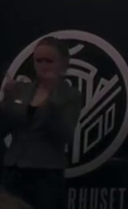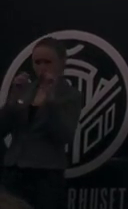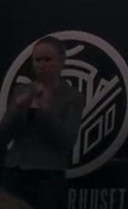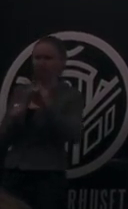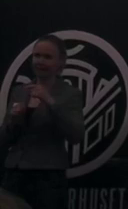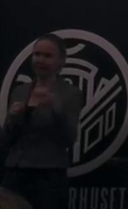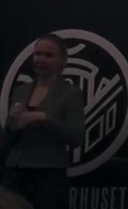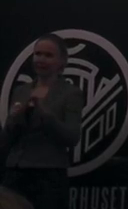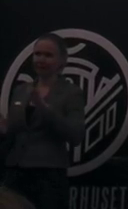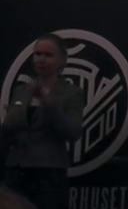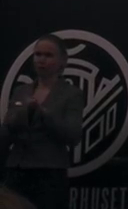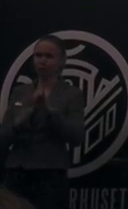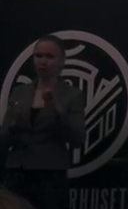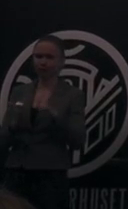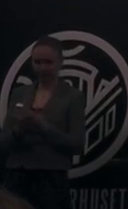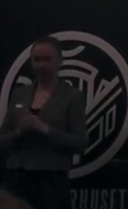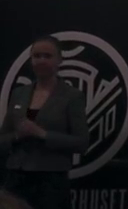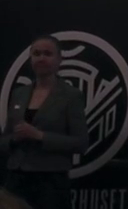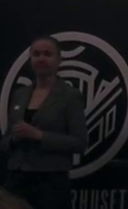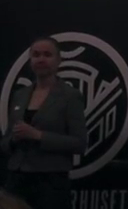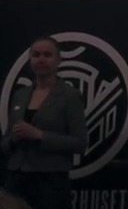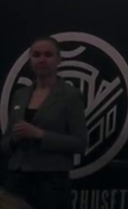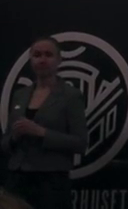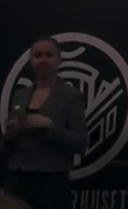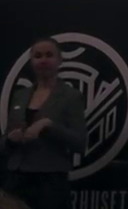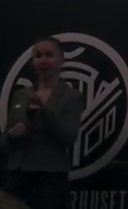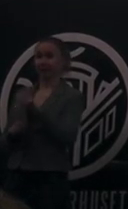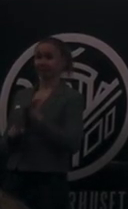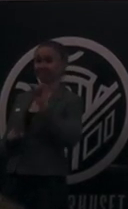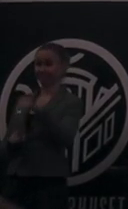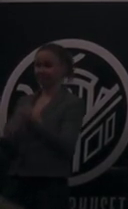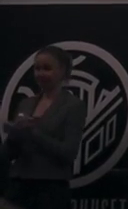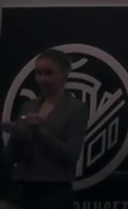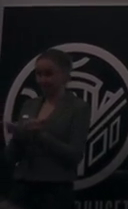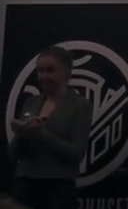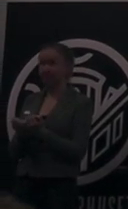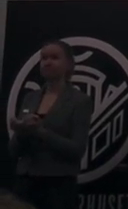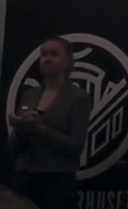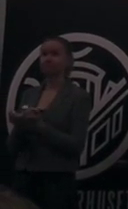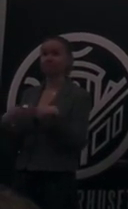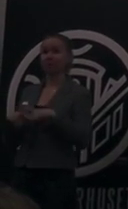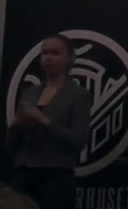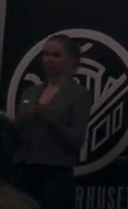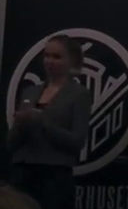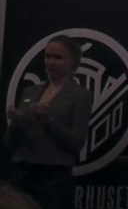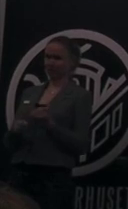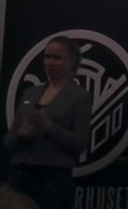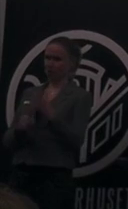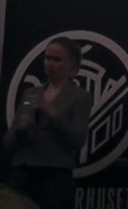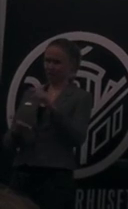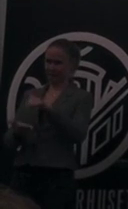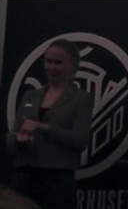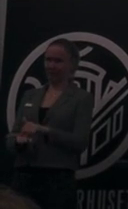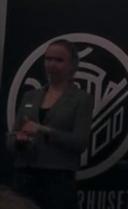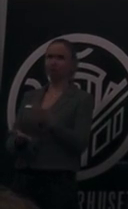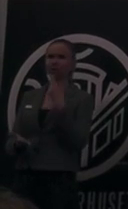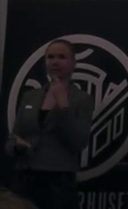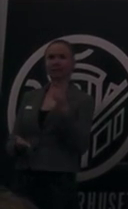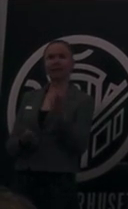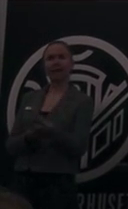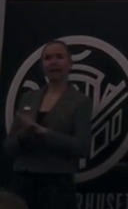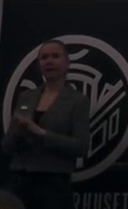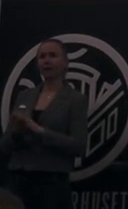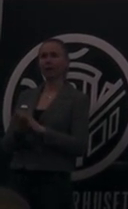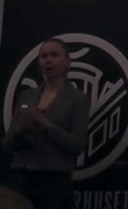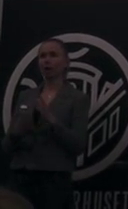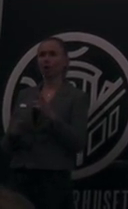whatever. But he, you know, he went to the party, and the party was at a venue that said no Roma.